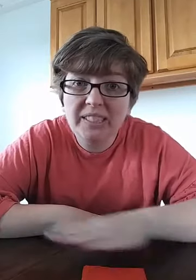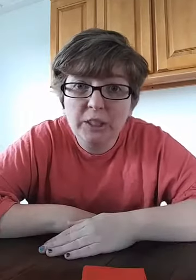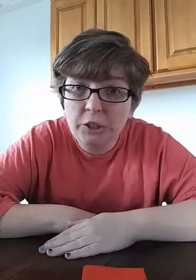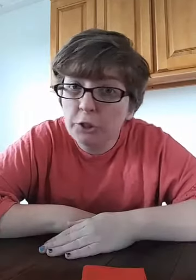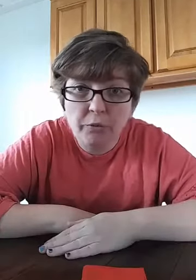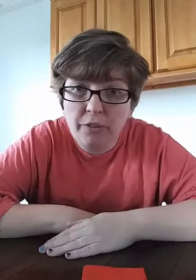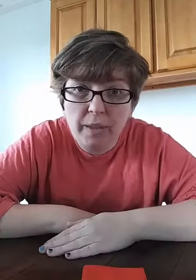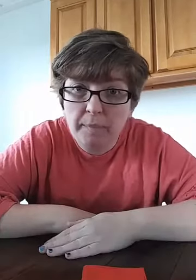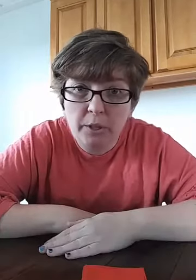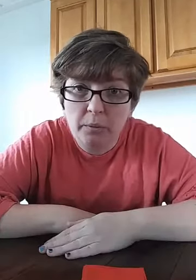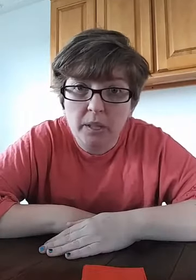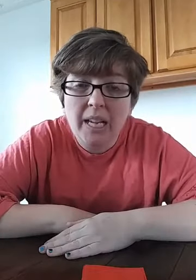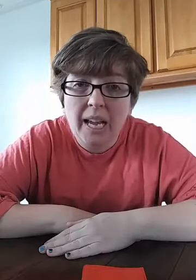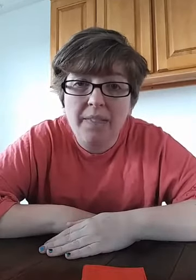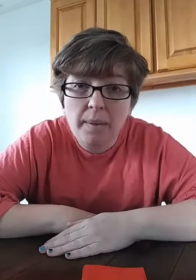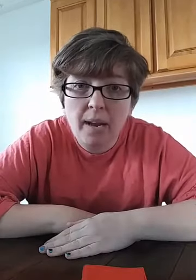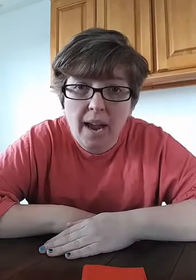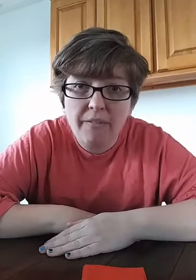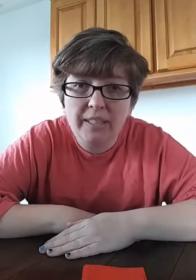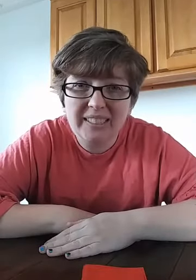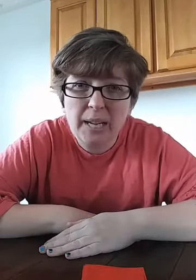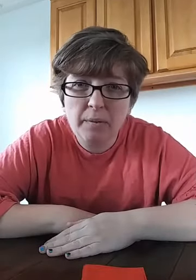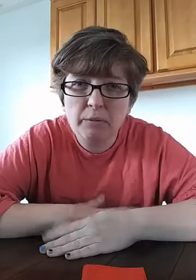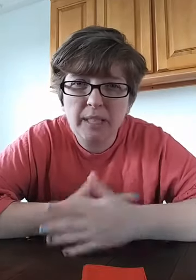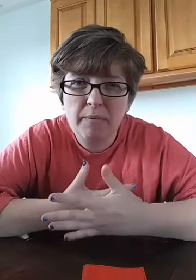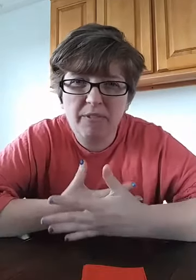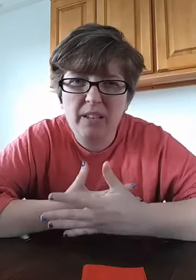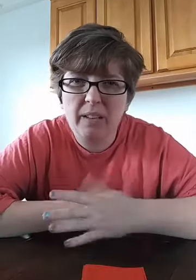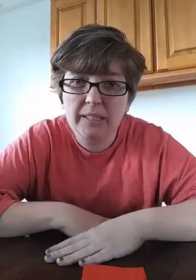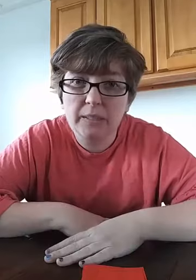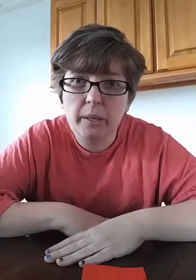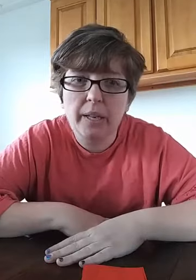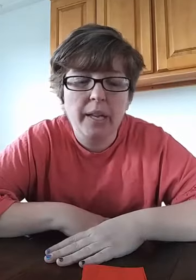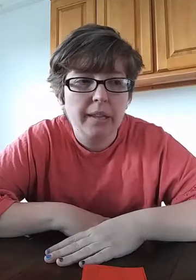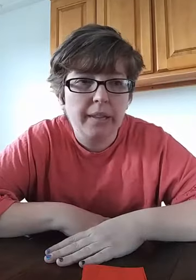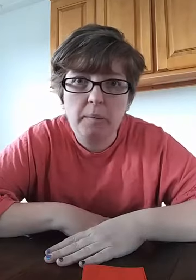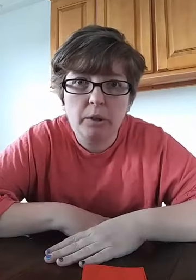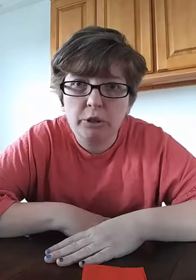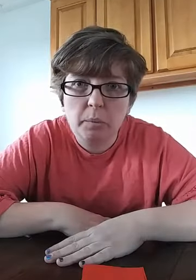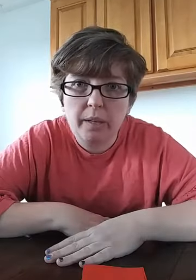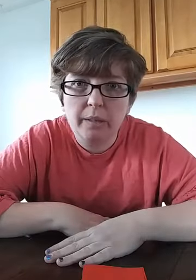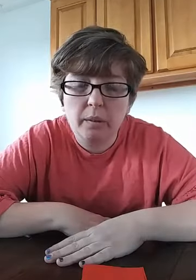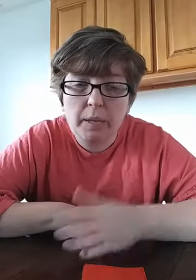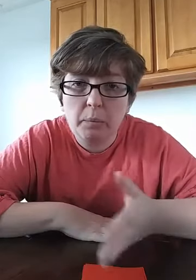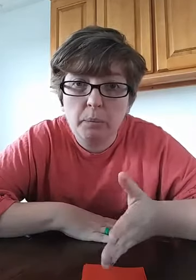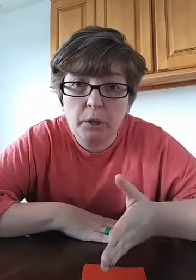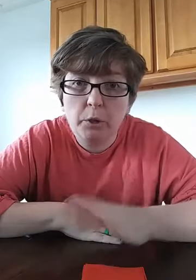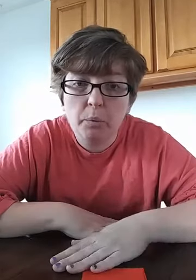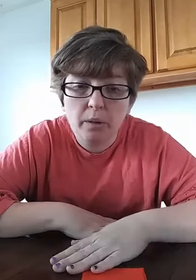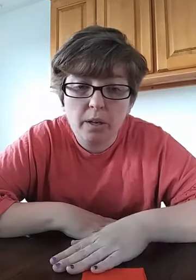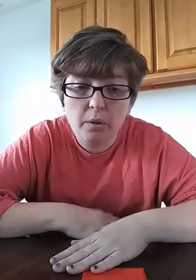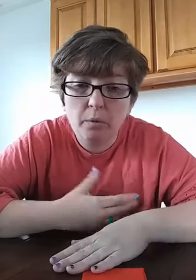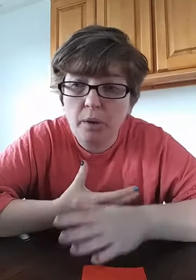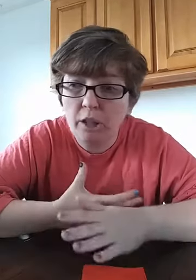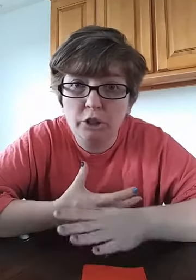this is new for them too and they might have that same those same feelings when they weren't sure what like when you were not sure